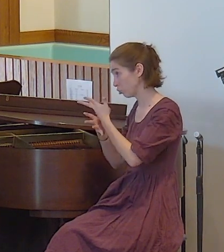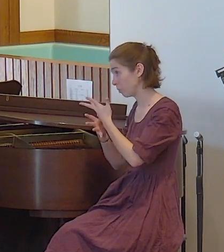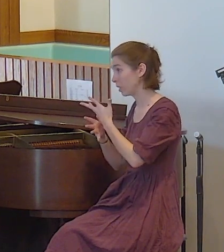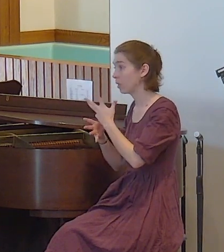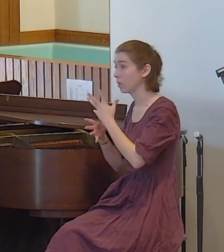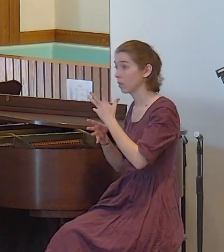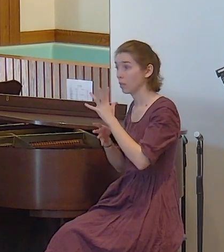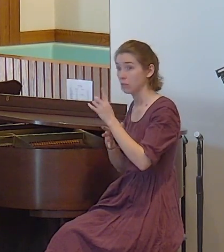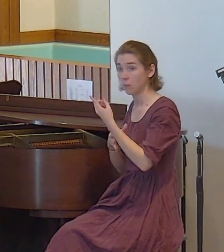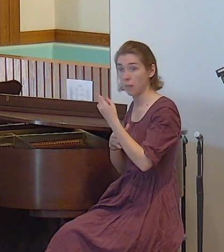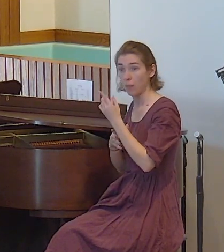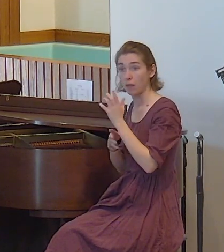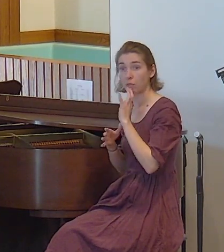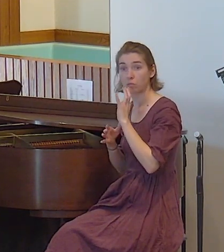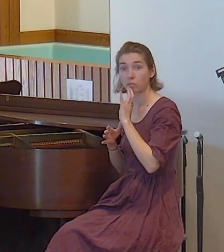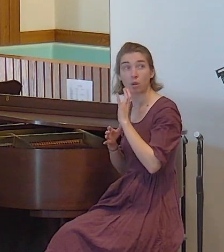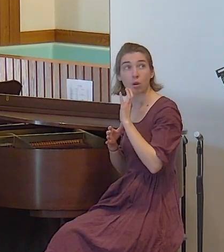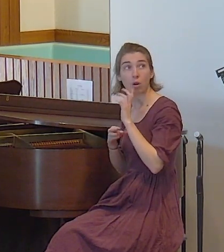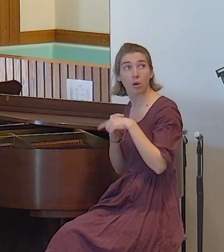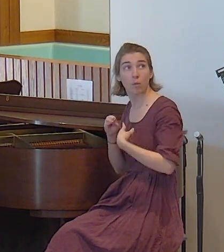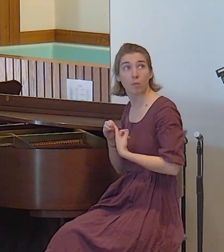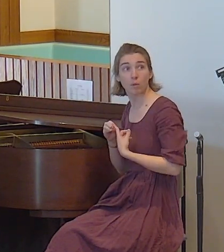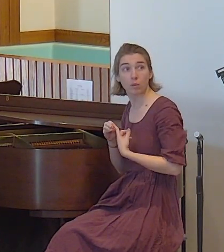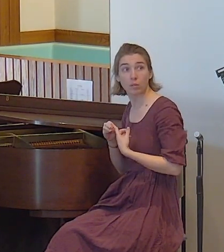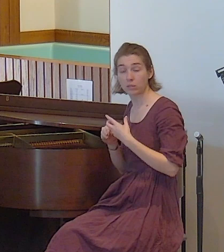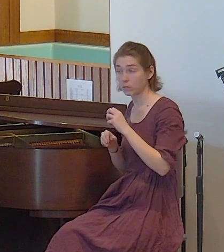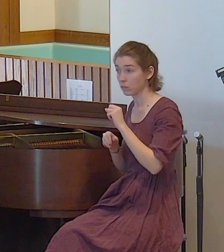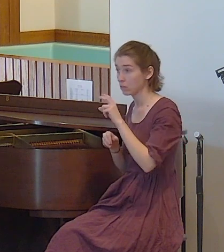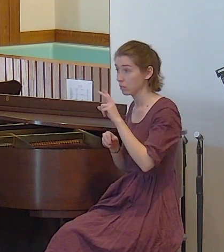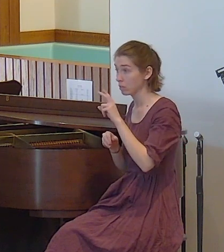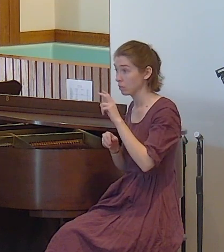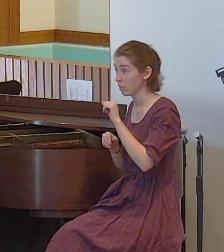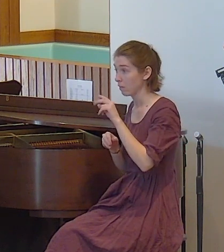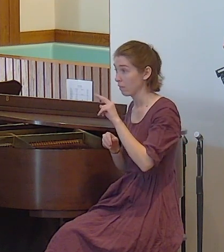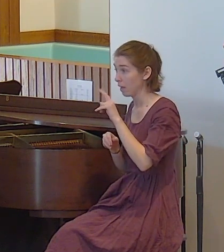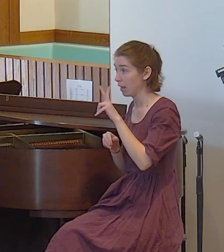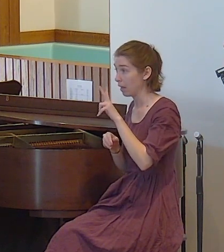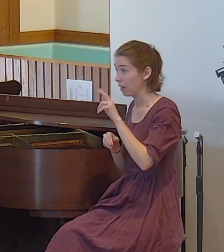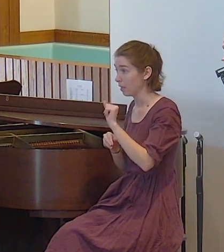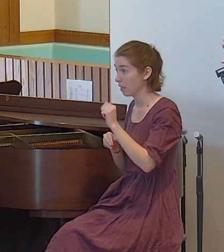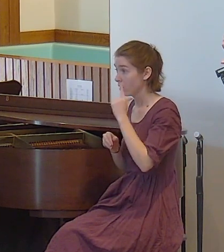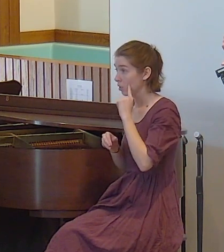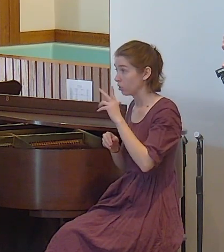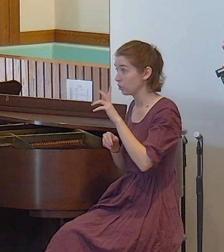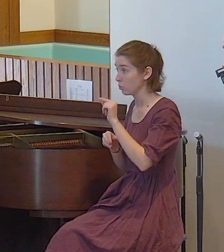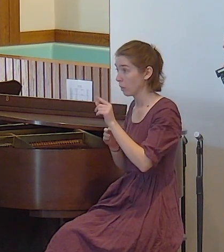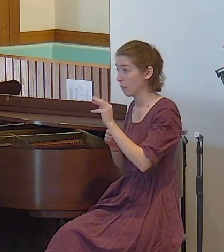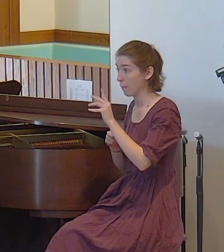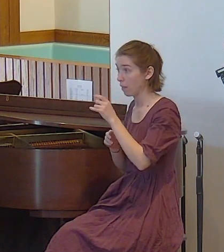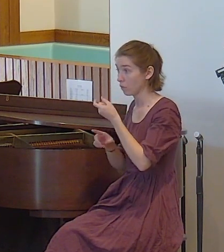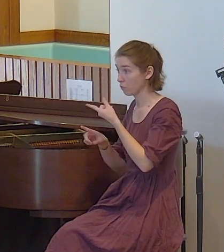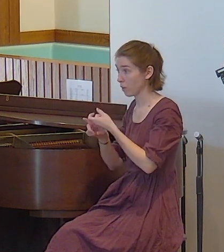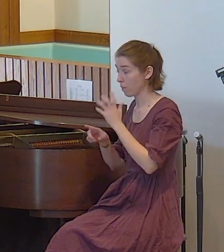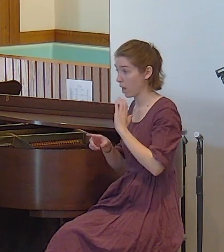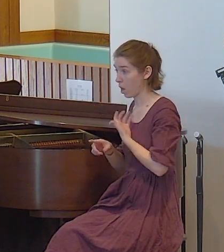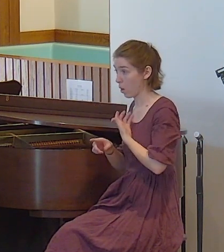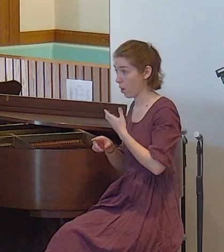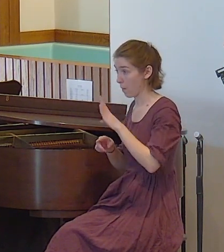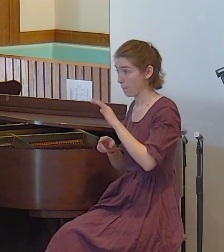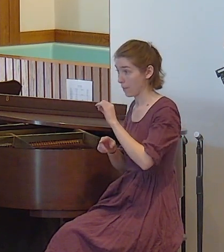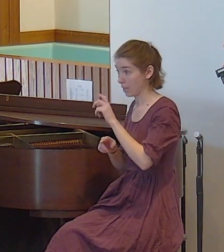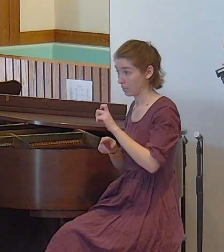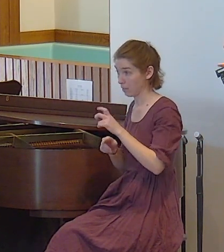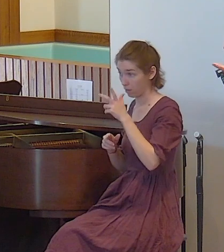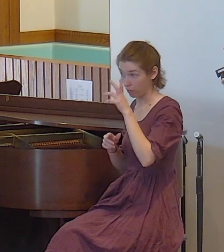and somewhere in the conversation real quickly, Savannah said, well, there's a church 20 miles from our base. They had already